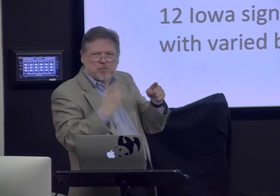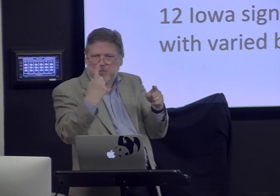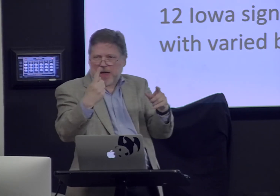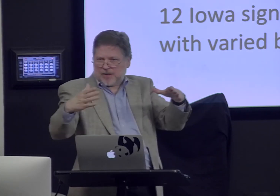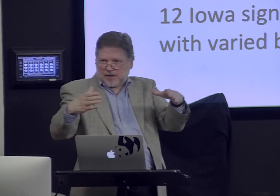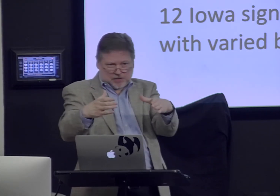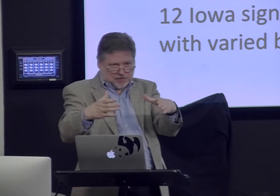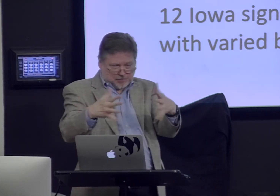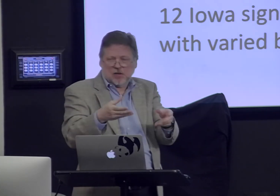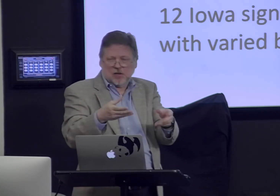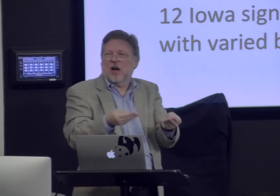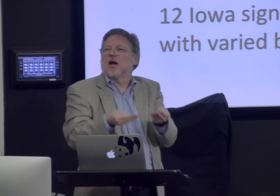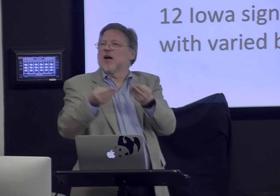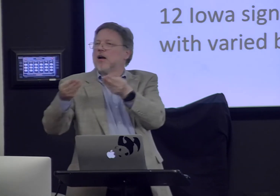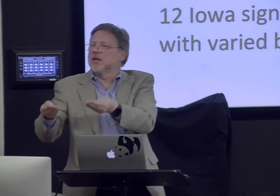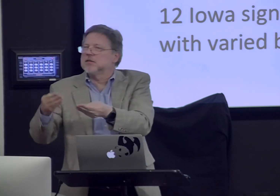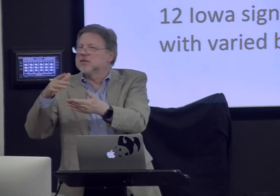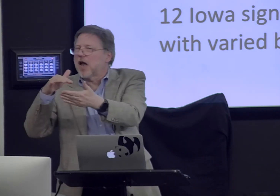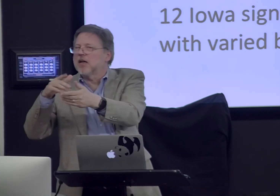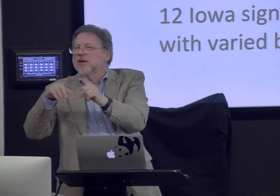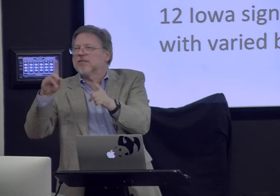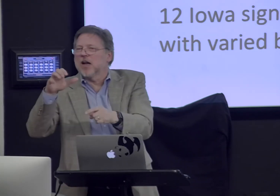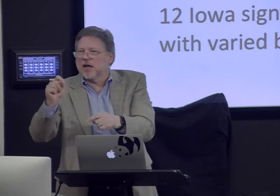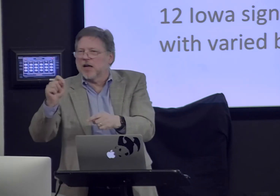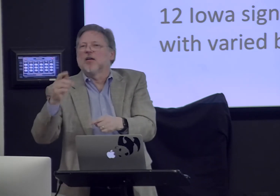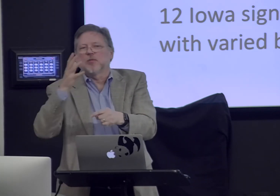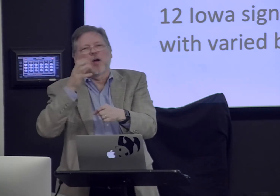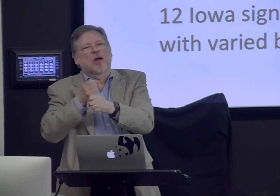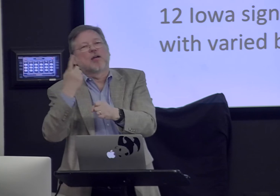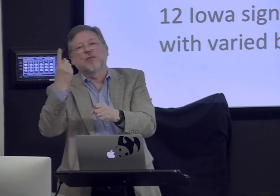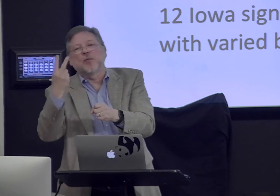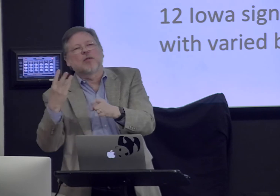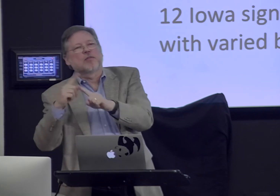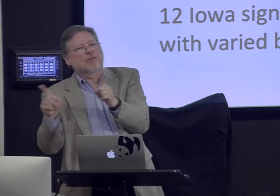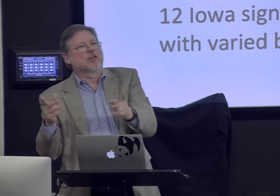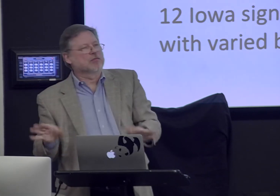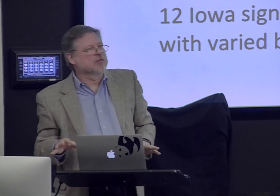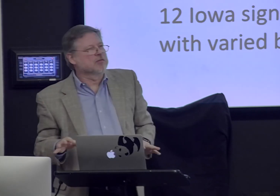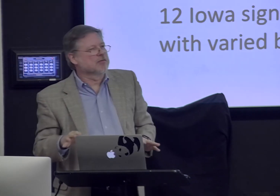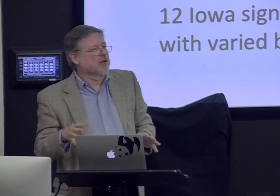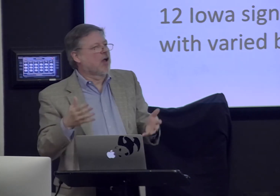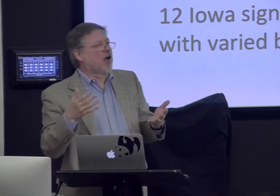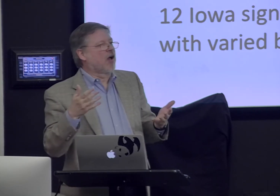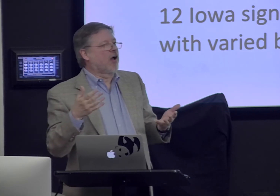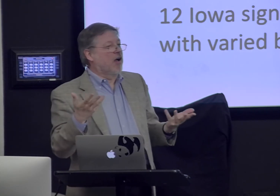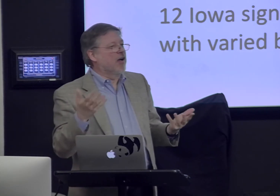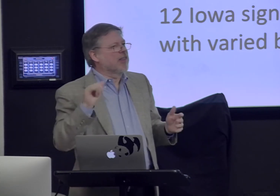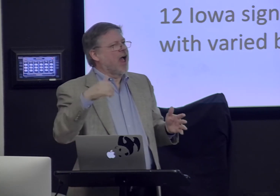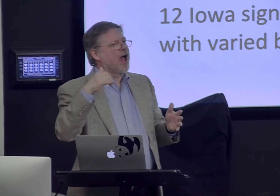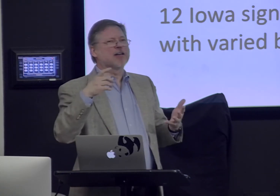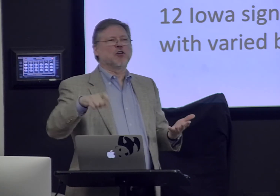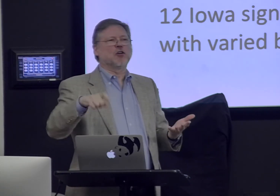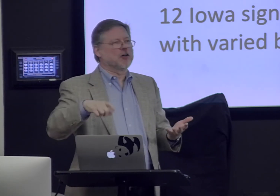from administering the Swadesh word list that only those items in chart A were highly consistent in this one